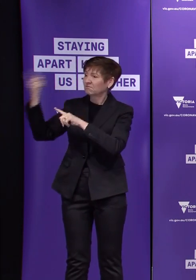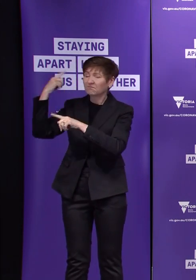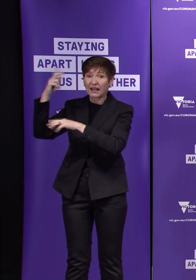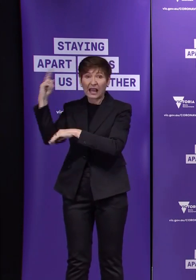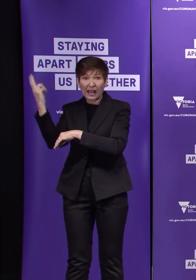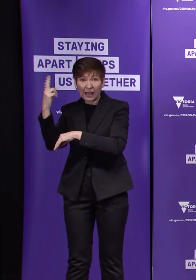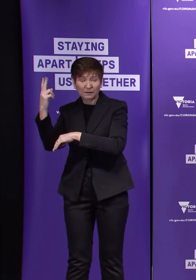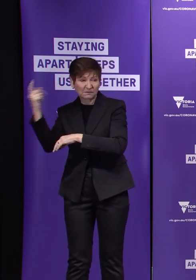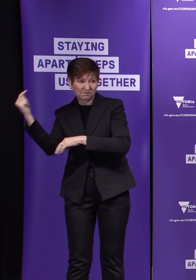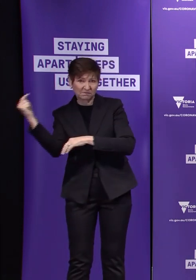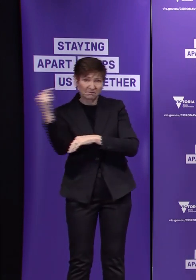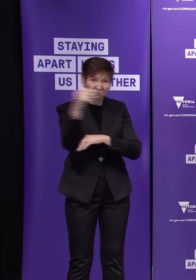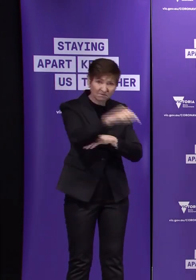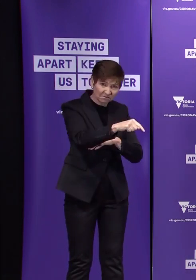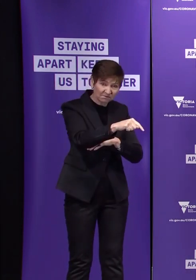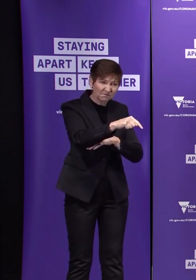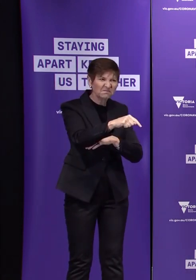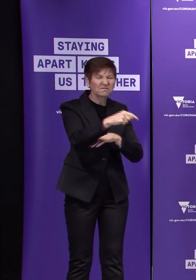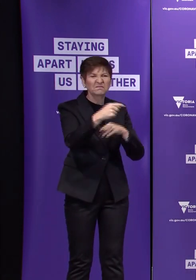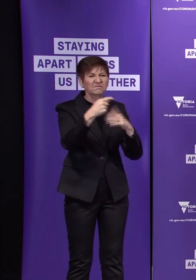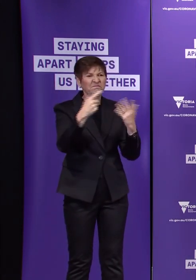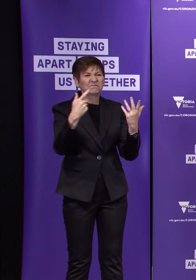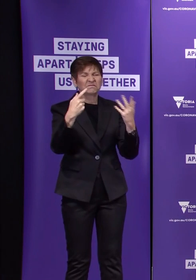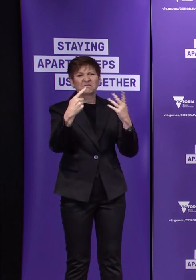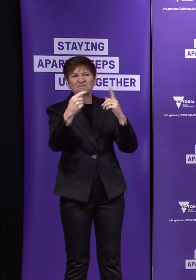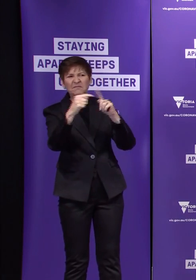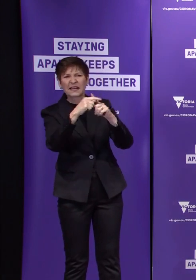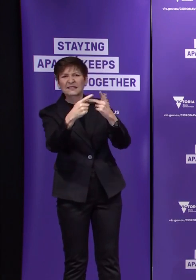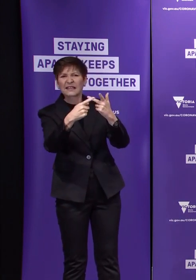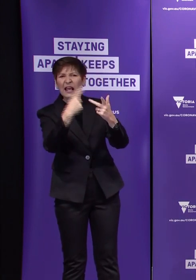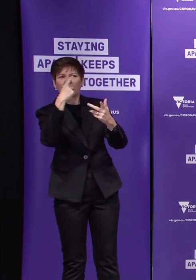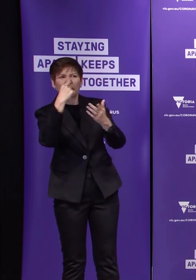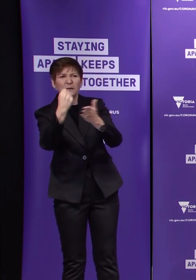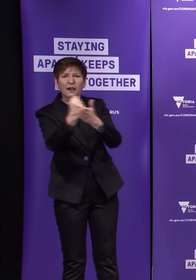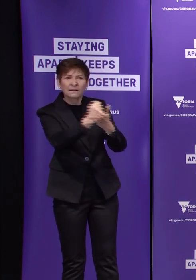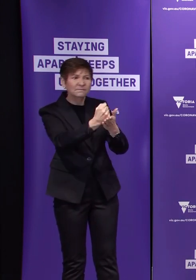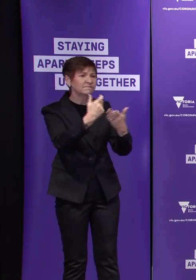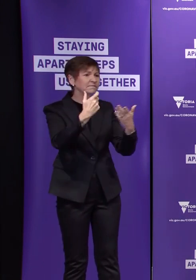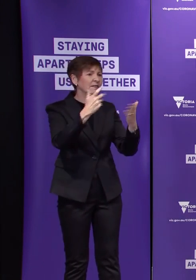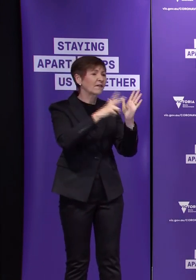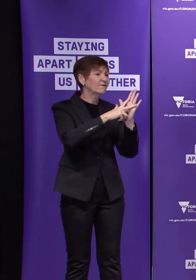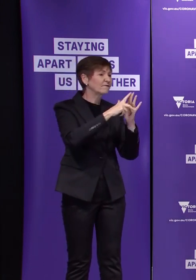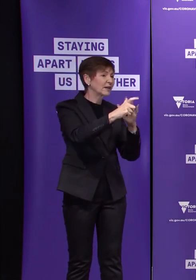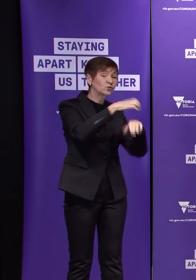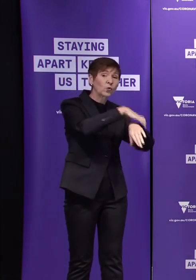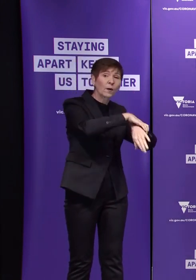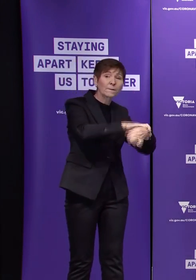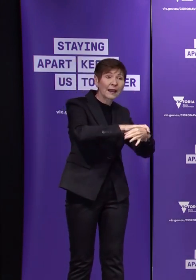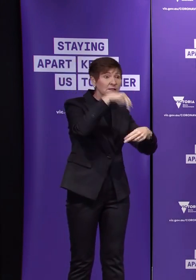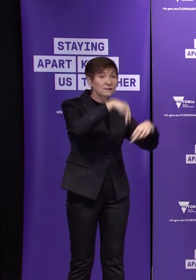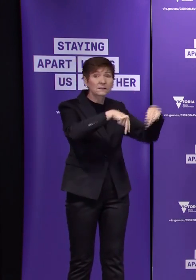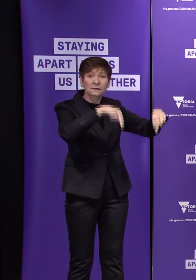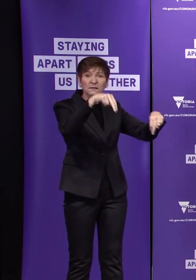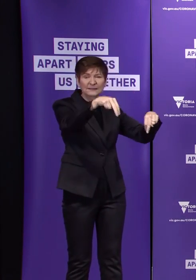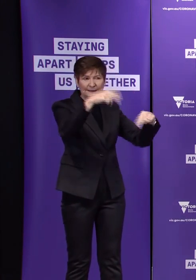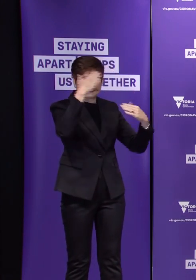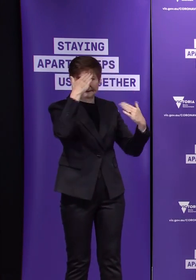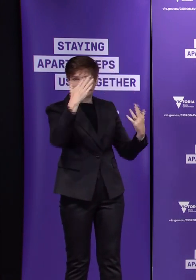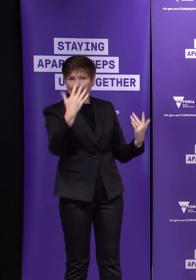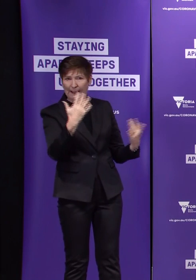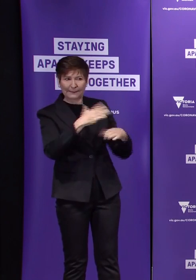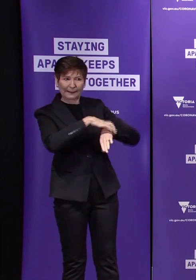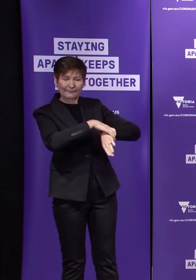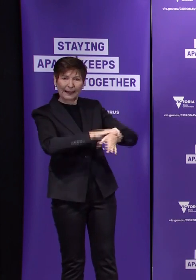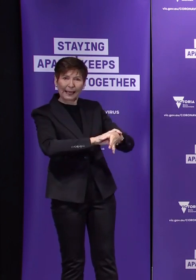historic arrangement with that private provider, as well as Victoria Police members. I'm not sure how many Victoria Police members, but I'm briefed that they are